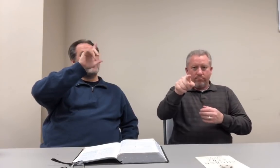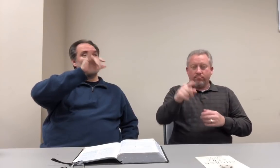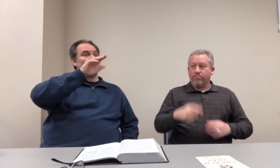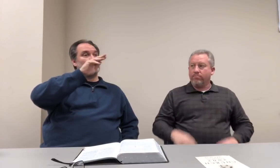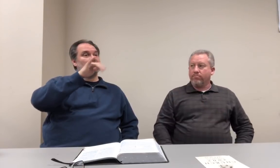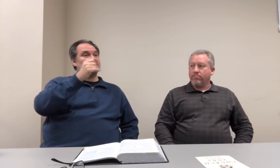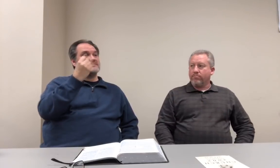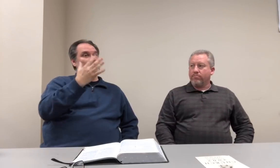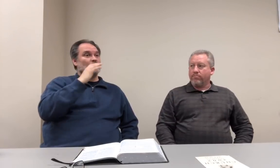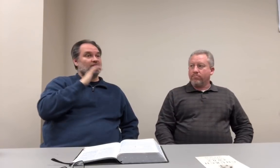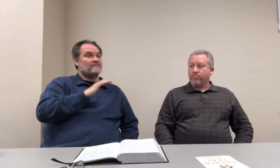relented.